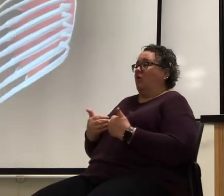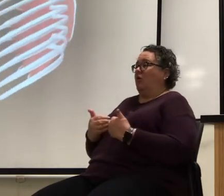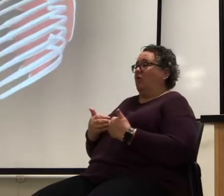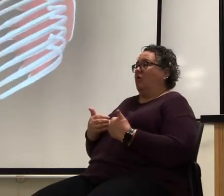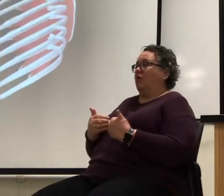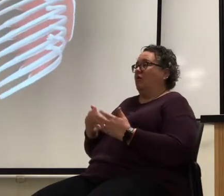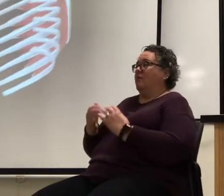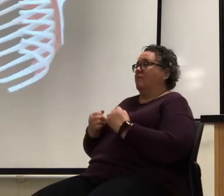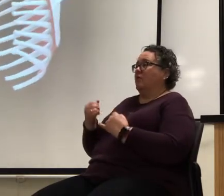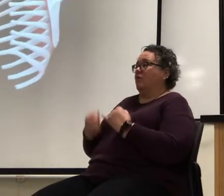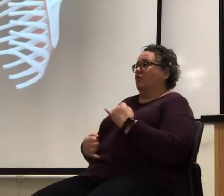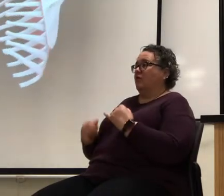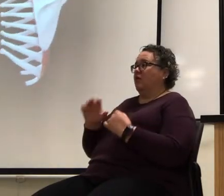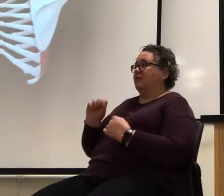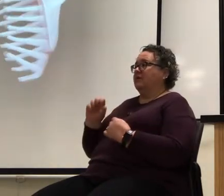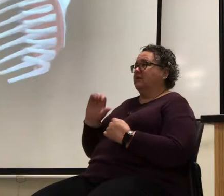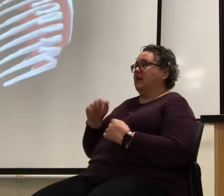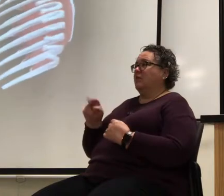scapula.